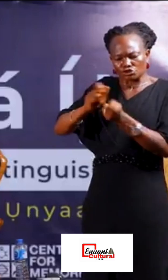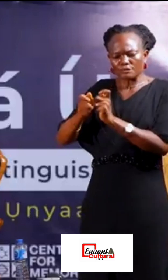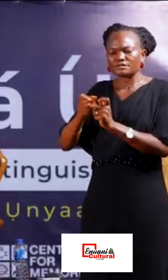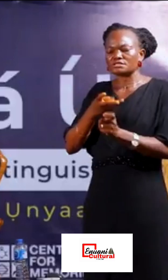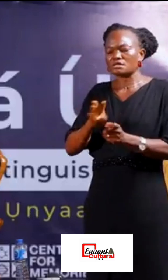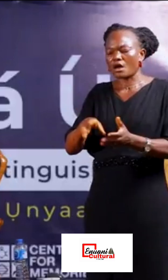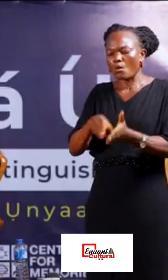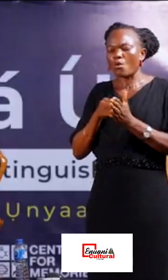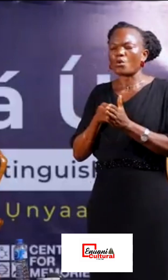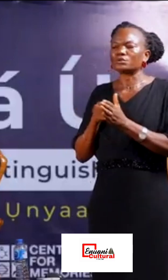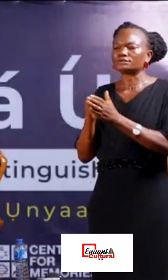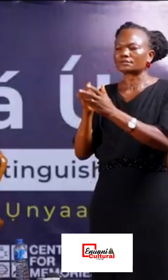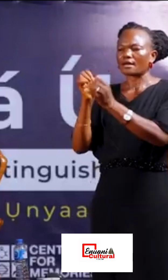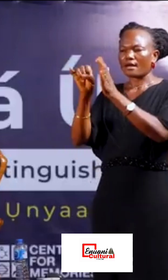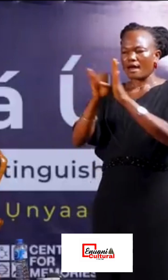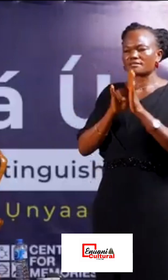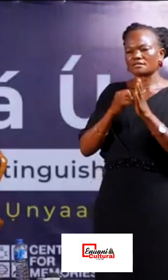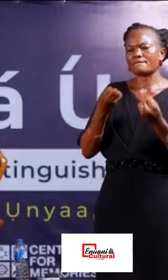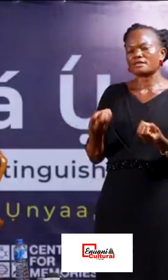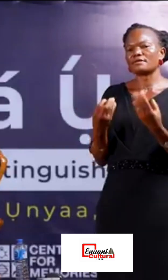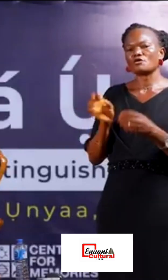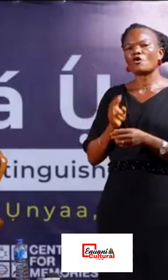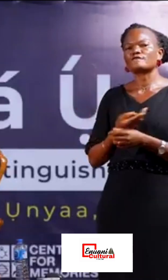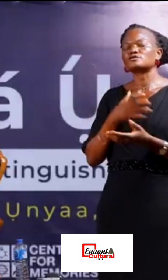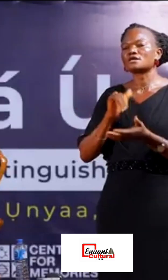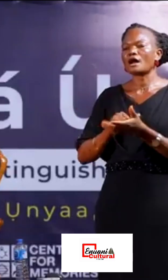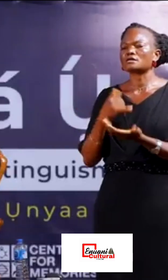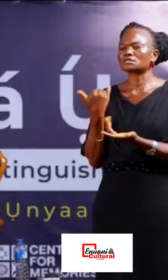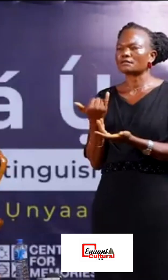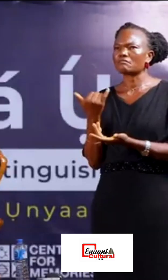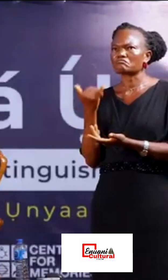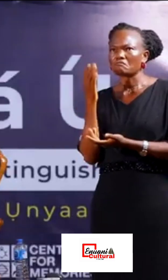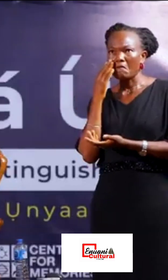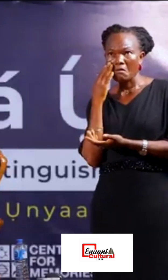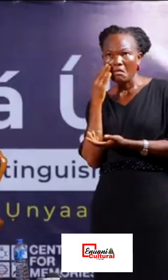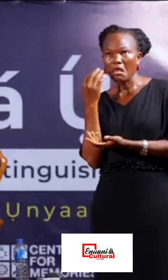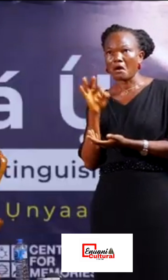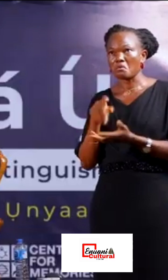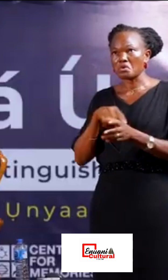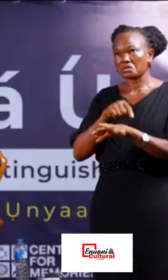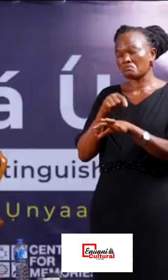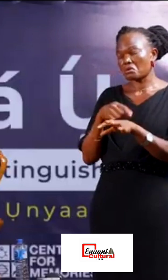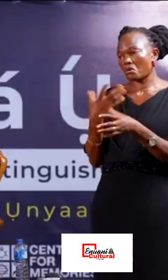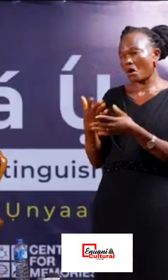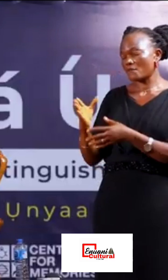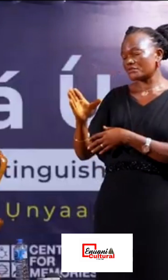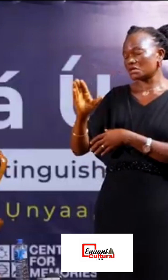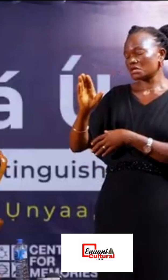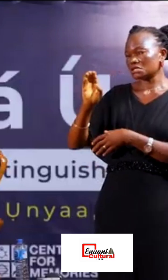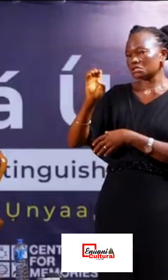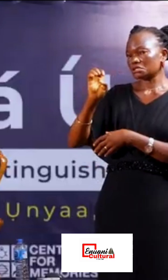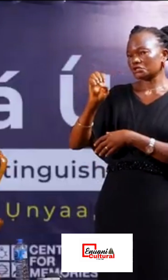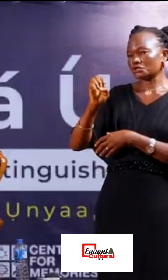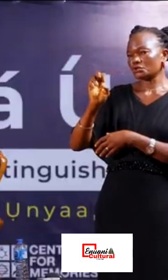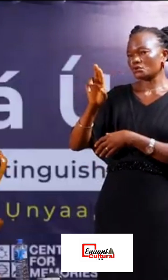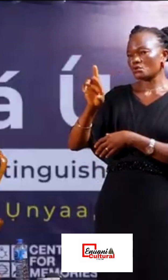identity. Many of us are familiar with the period of European colonialism in